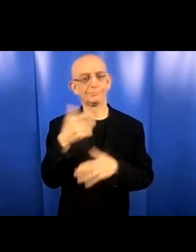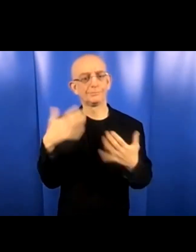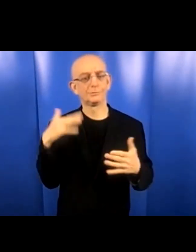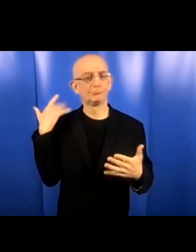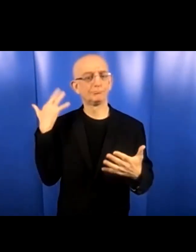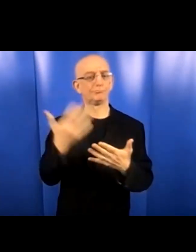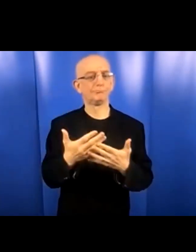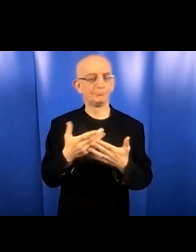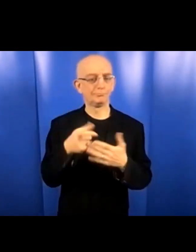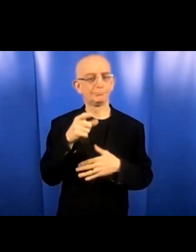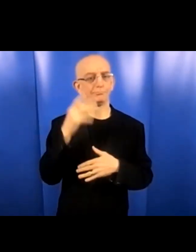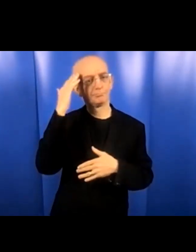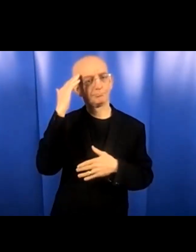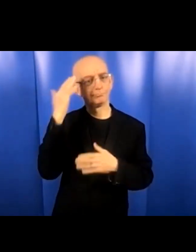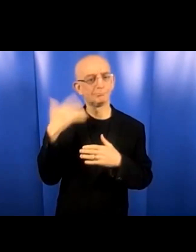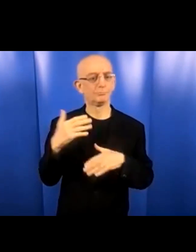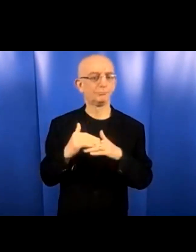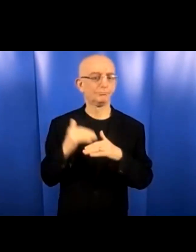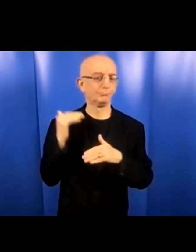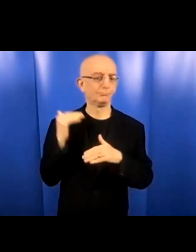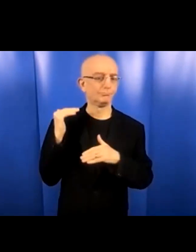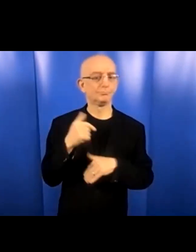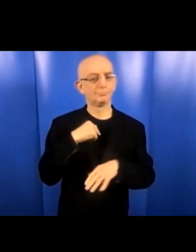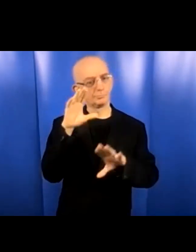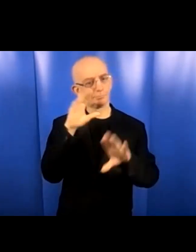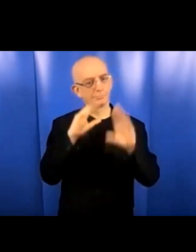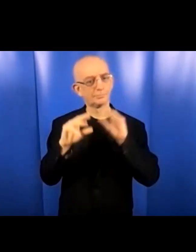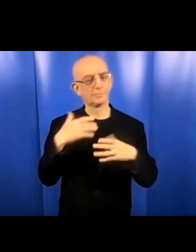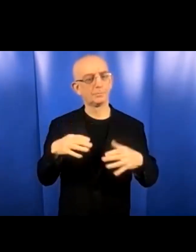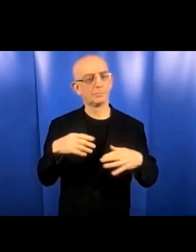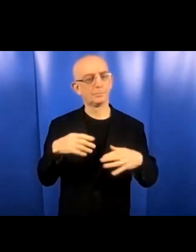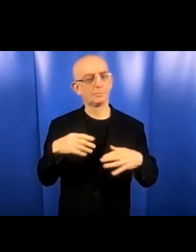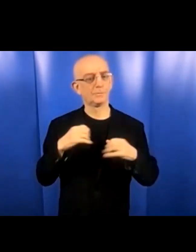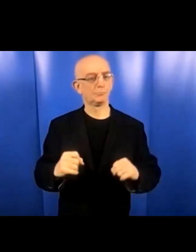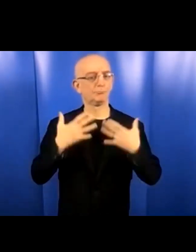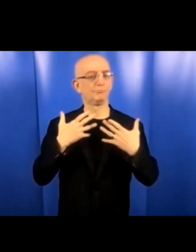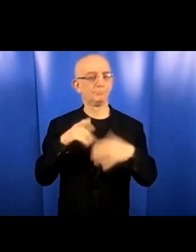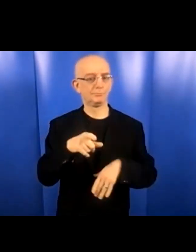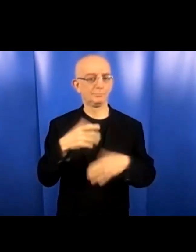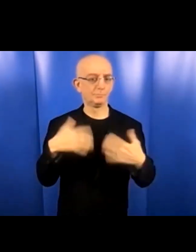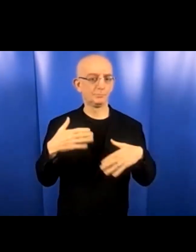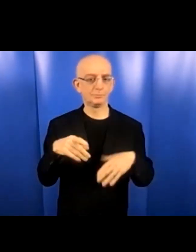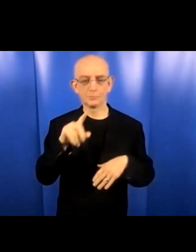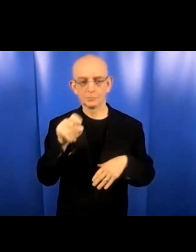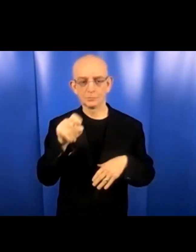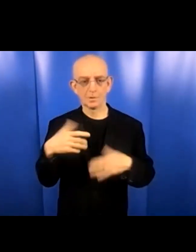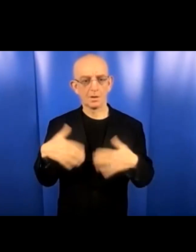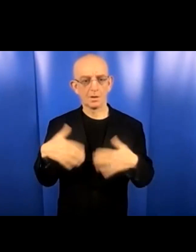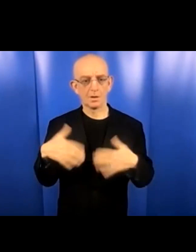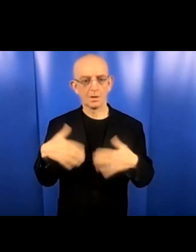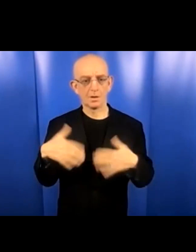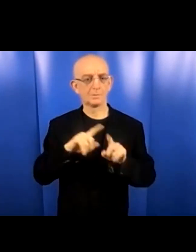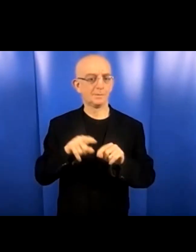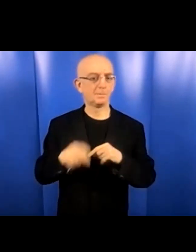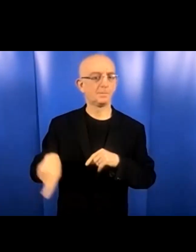and I was very inspired, and I have the feeling from the chat and the questions that others were as well. For everybody, a